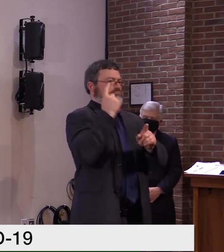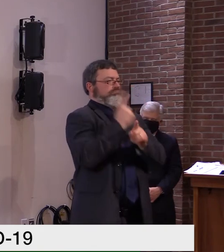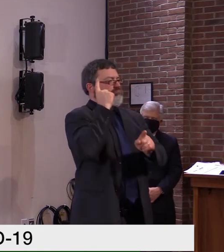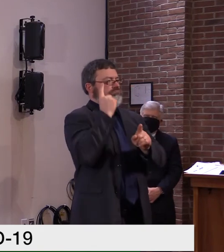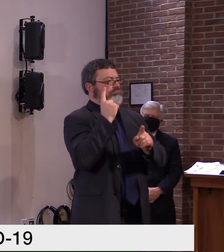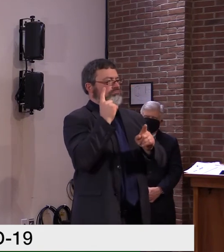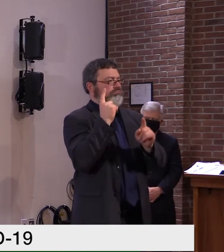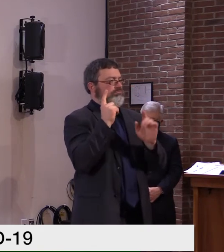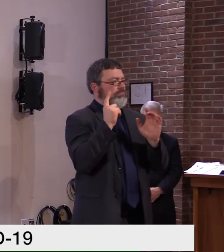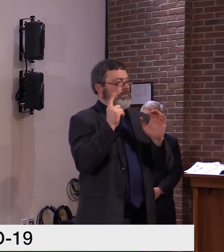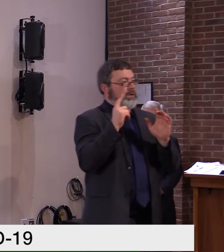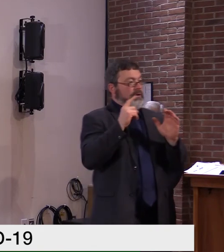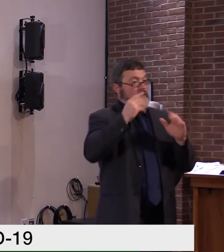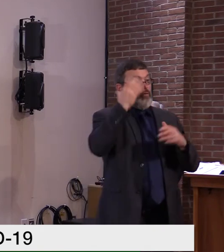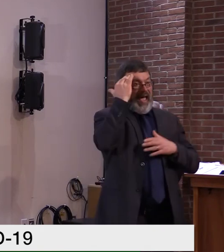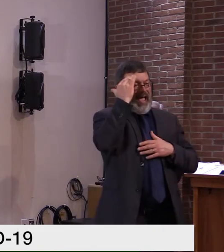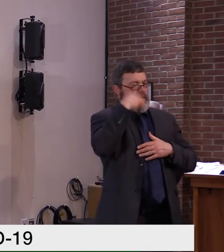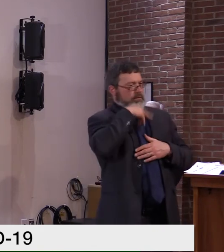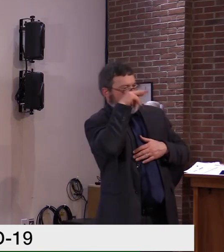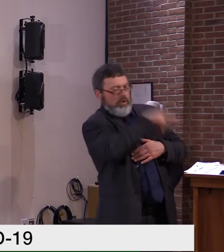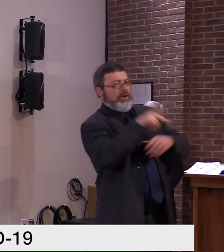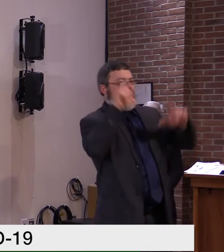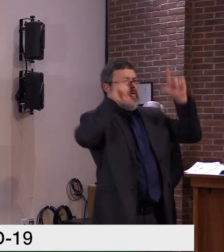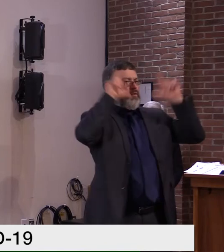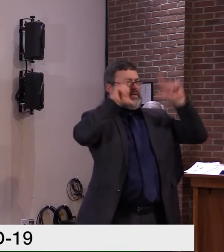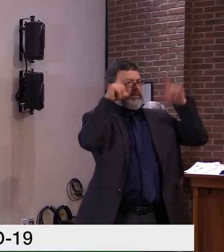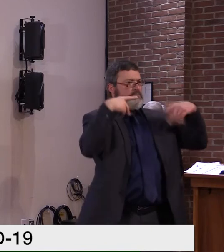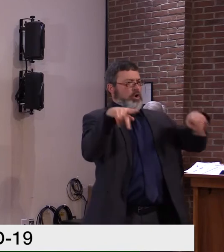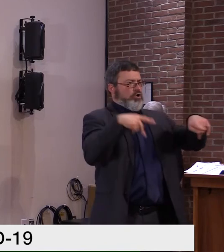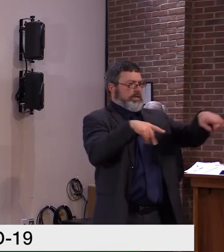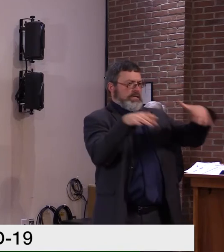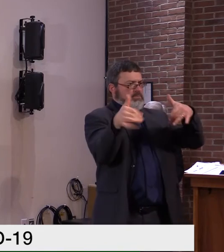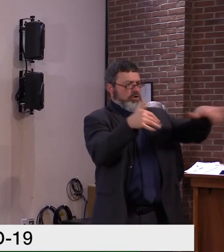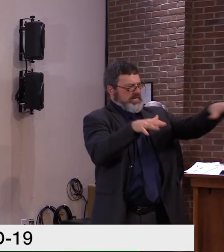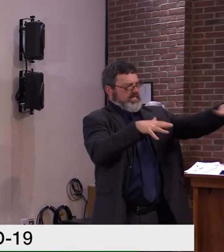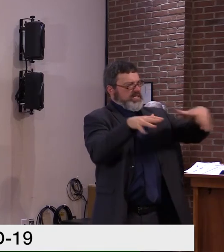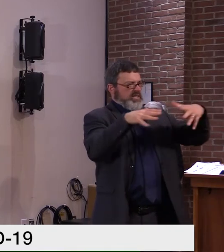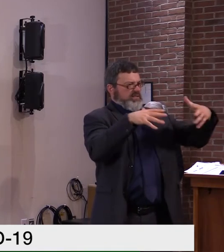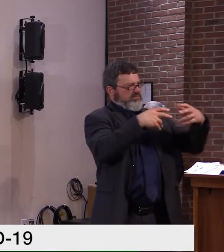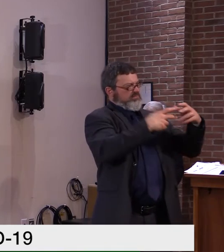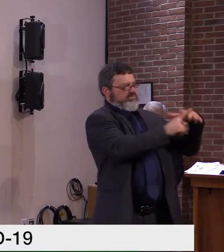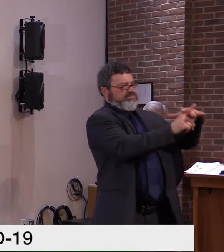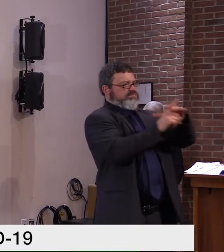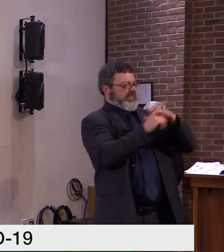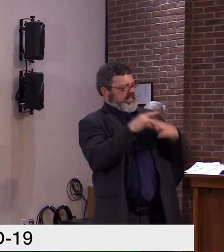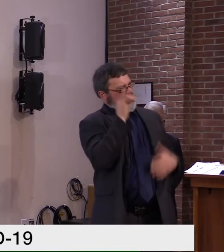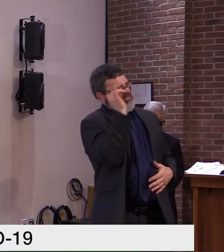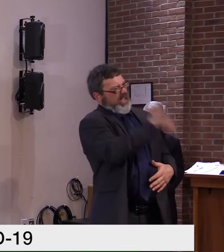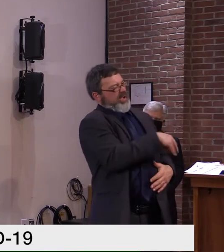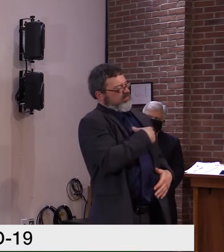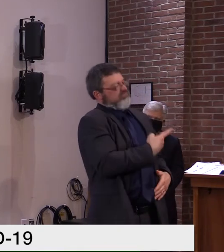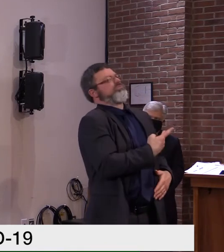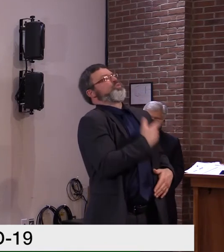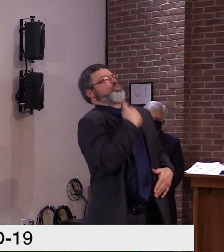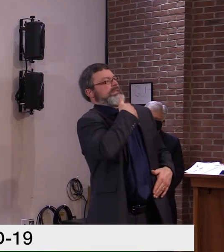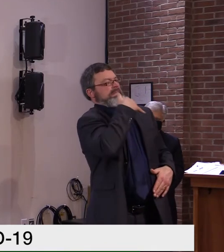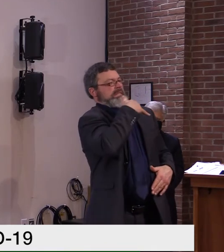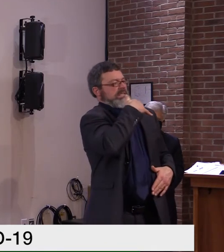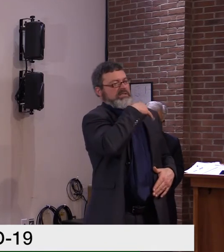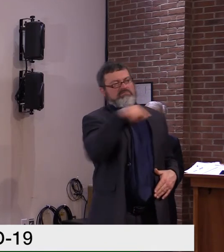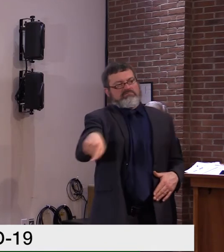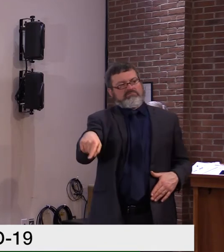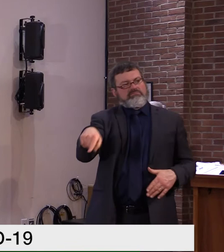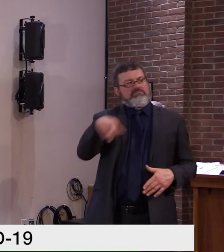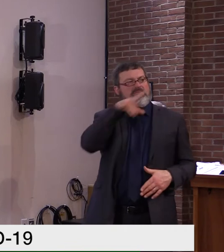and give guidelines as to what we should be doing and not doing. And then we had to take further action